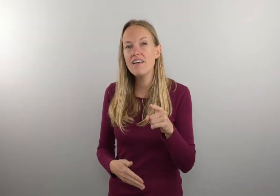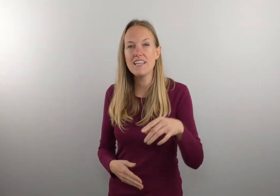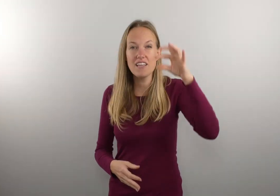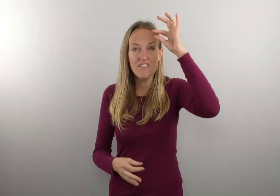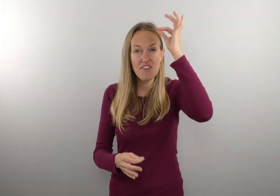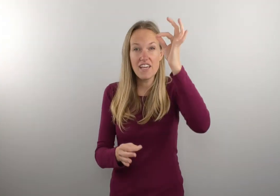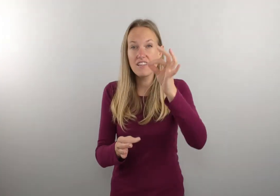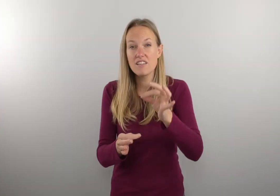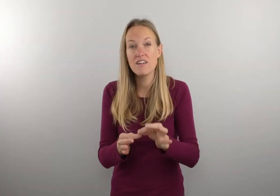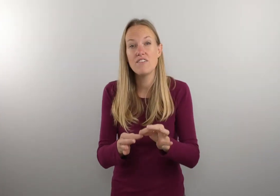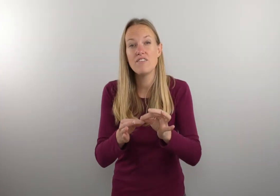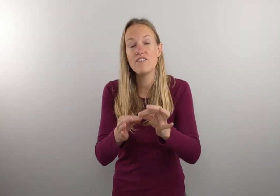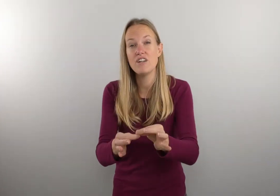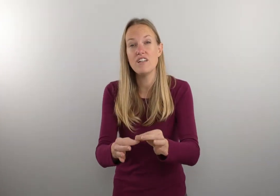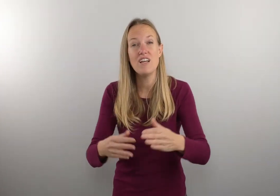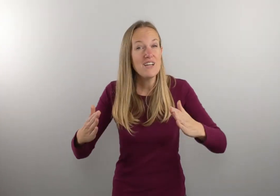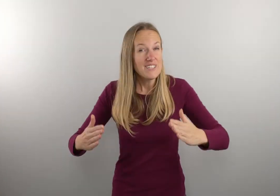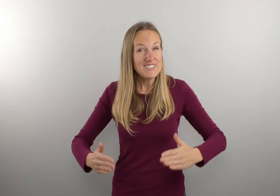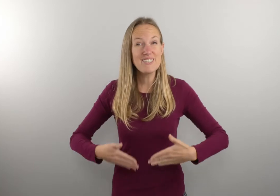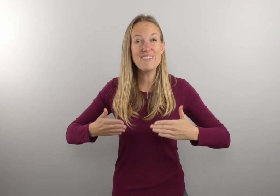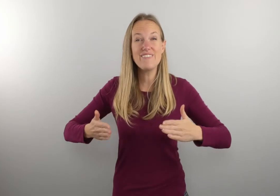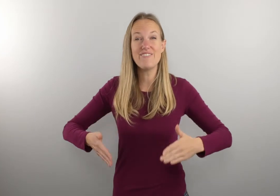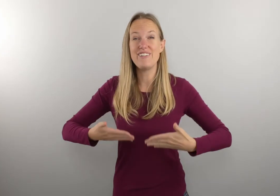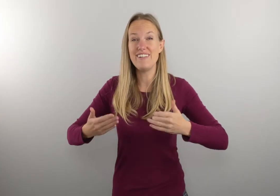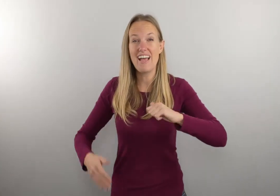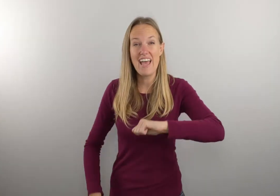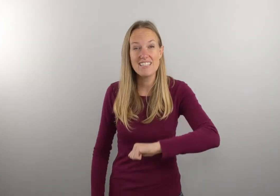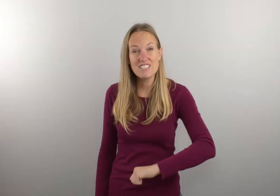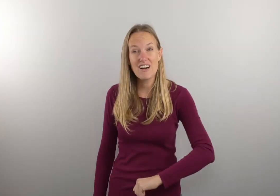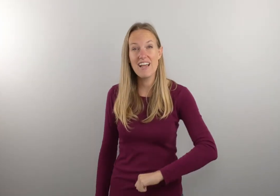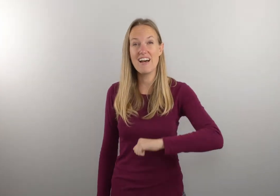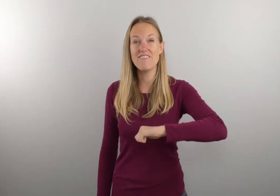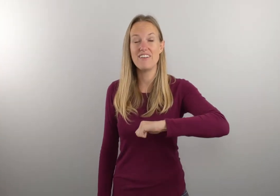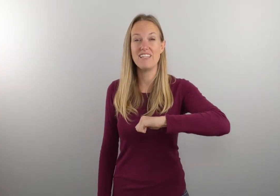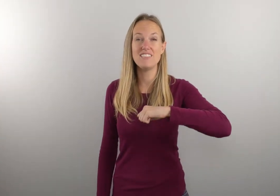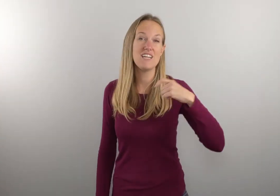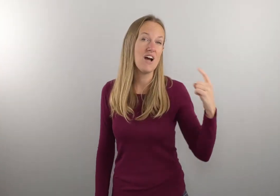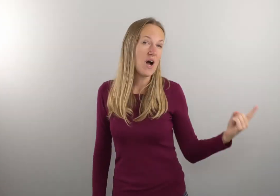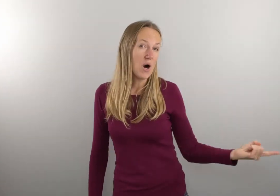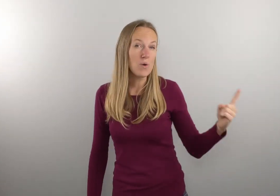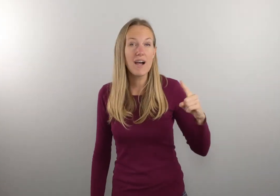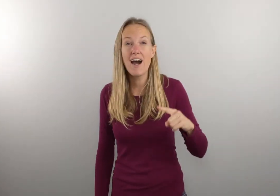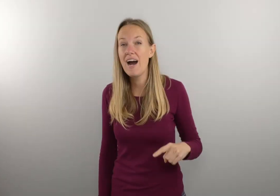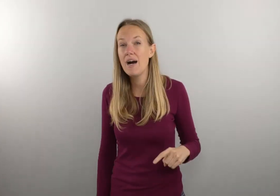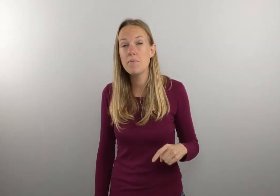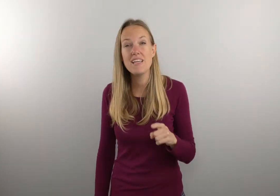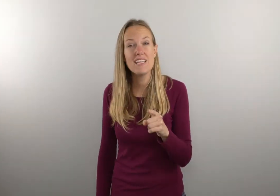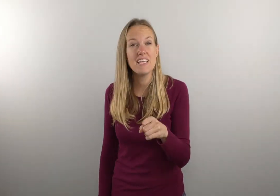ye faithful, joyful and triumphant. Oh come